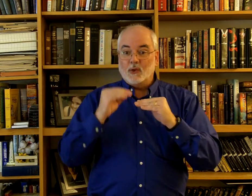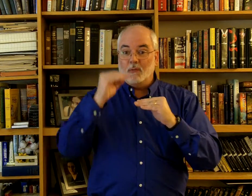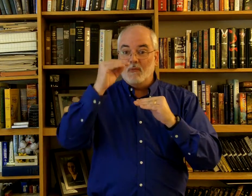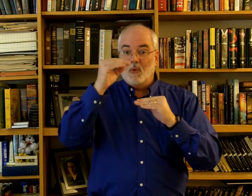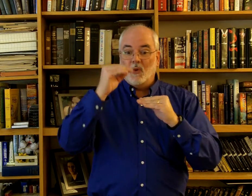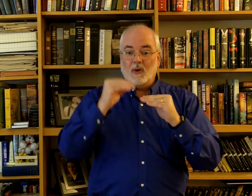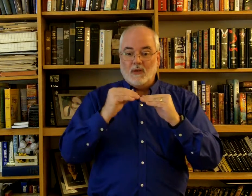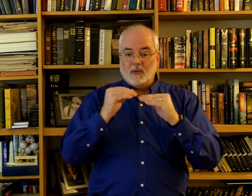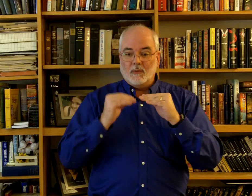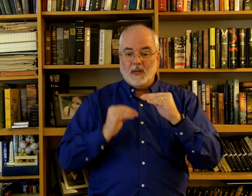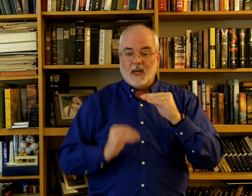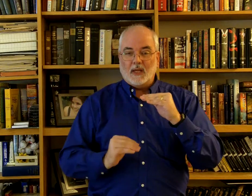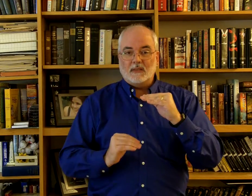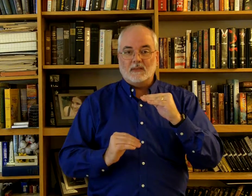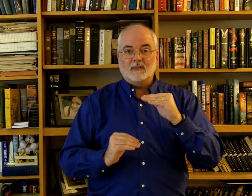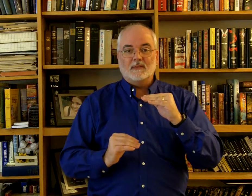be more. This would be less.